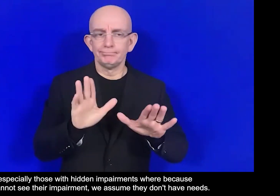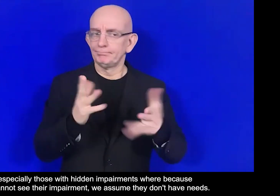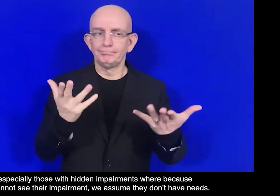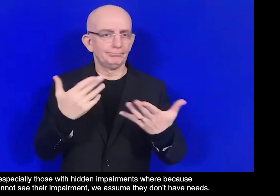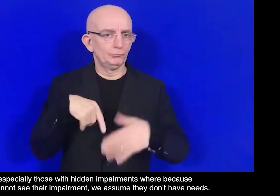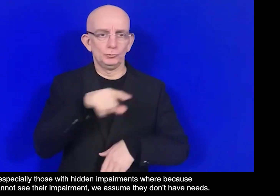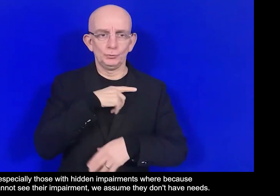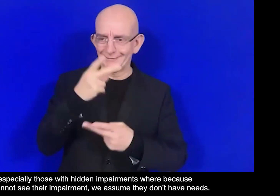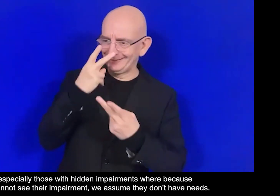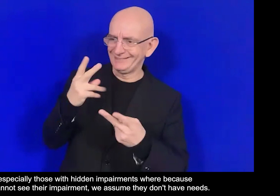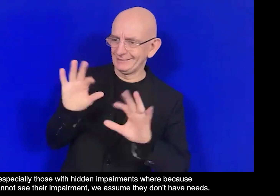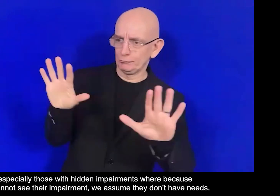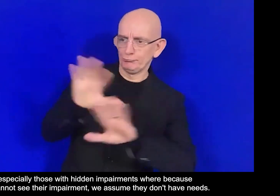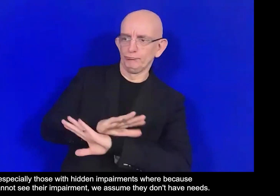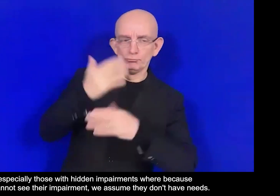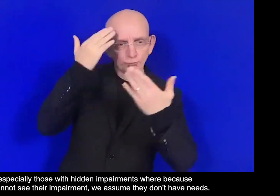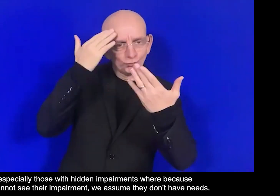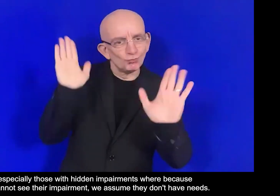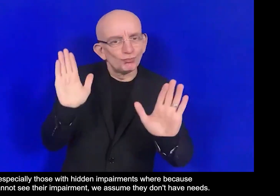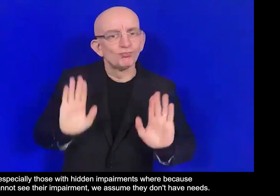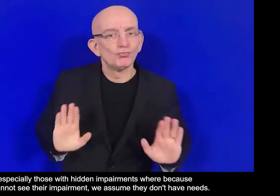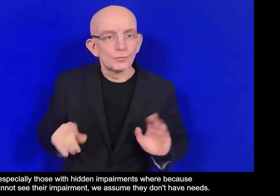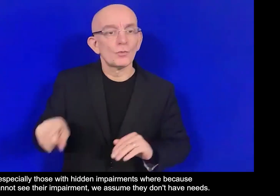don't have needs.